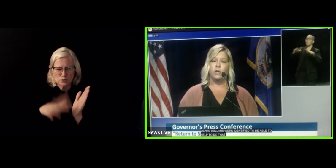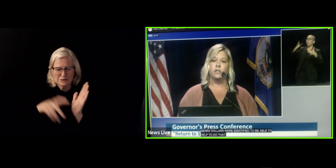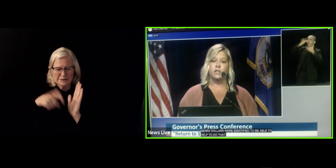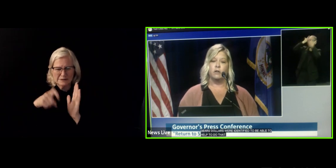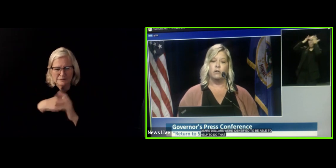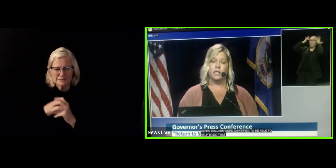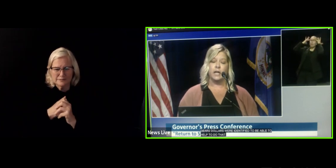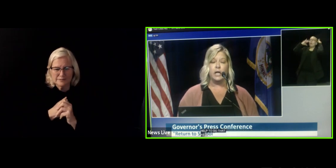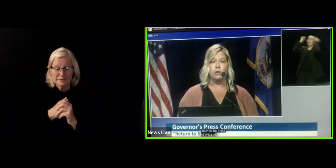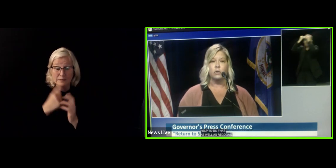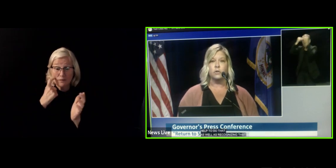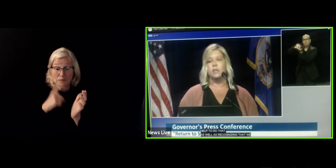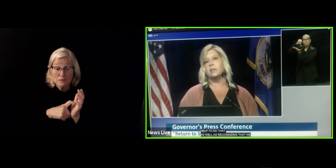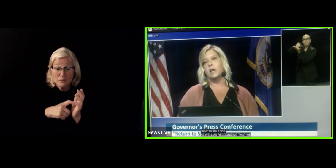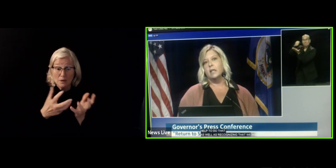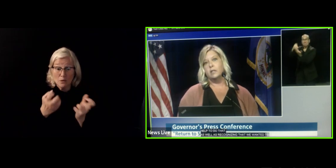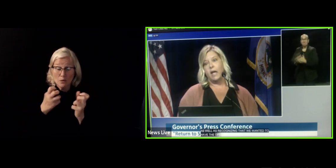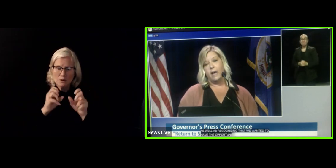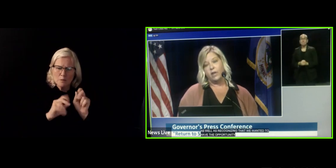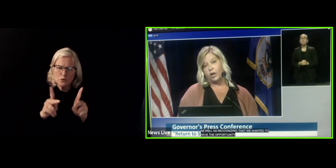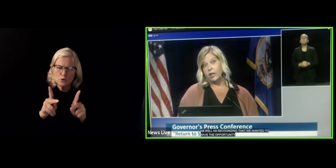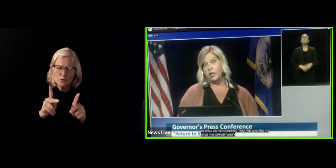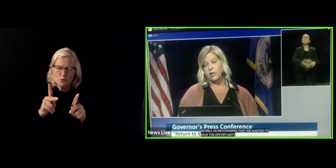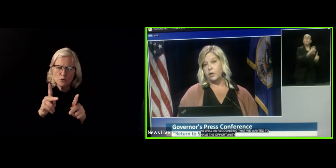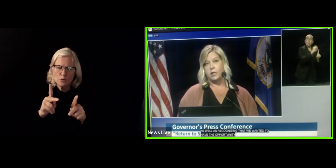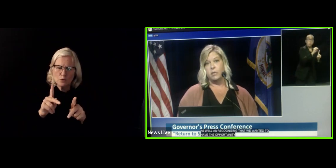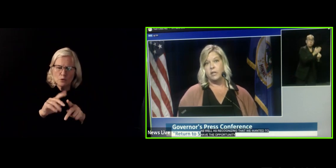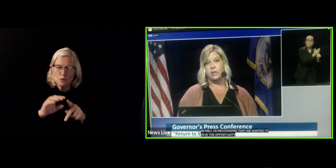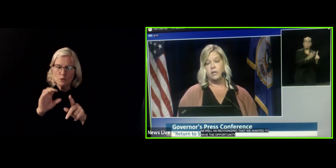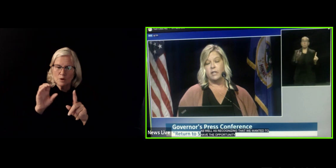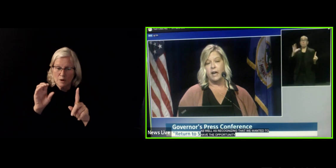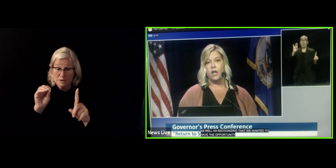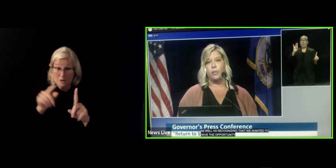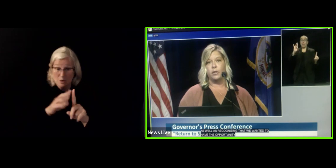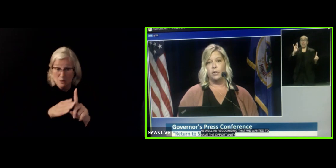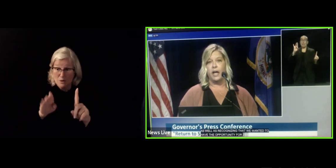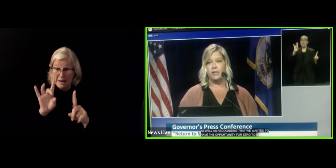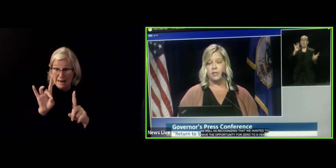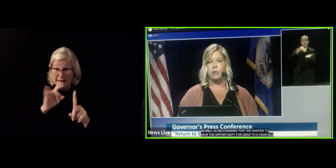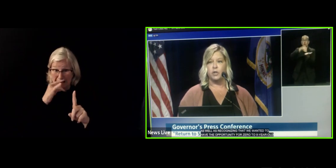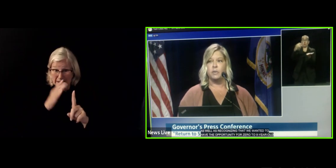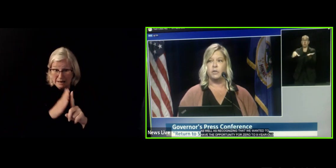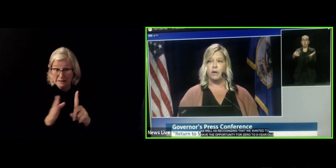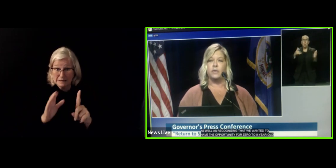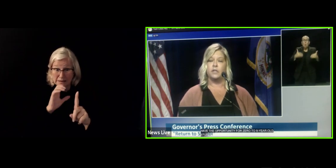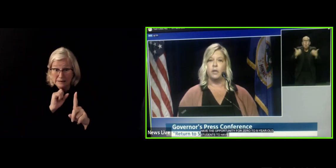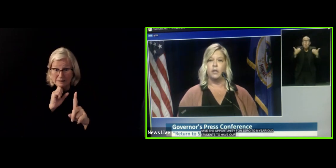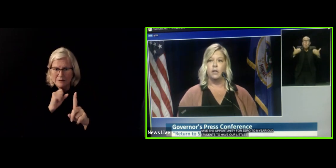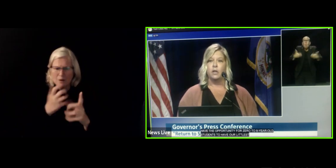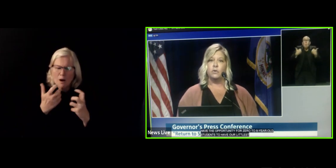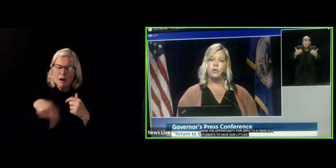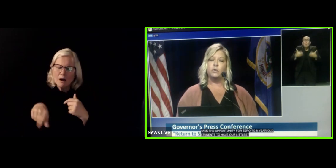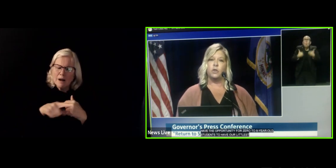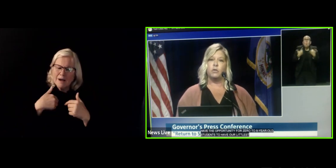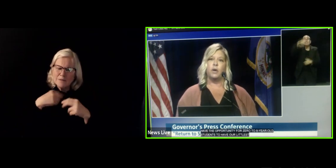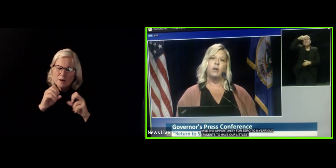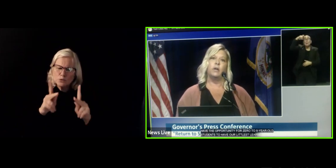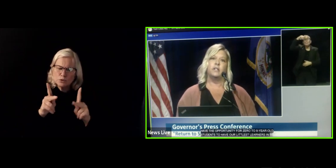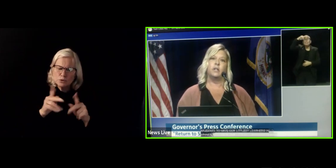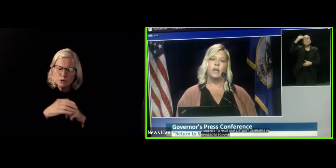for 0 to 8-year-old students to have on our littlest learners in Minnesota to have the opportunity to have some enrichments throughout the summer. So those are